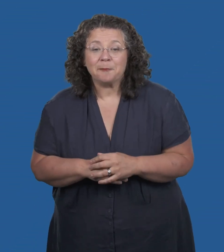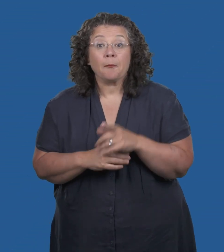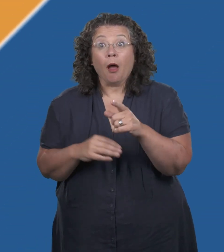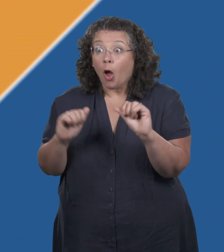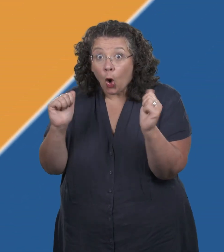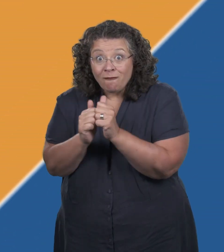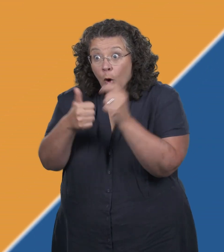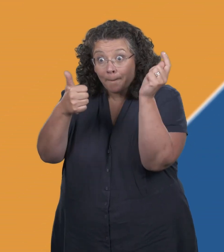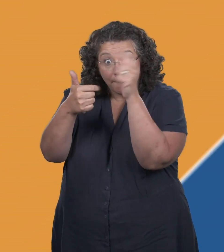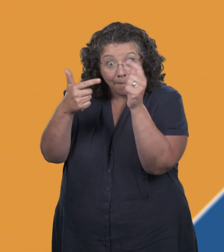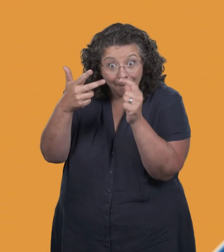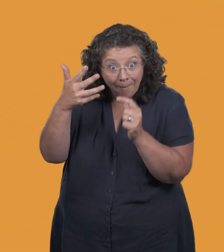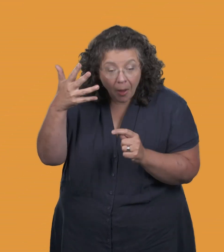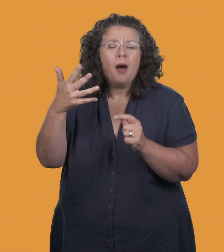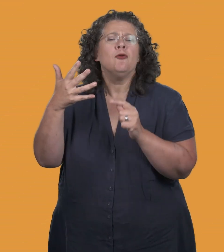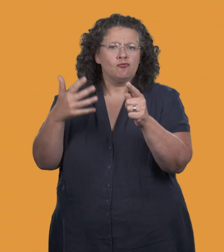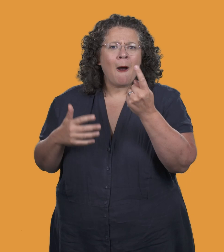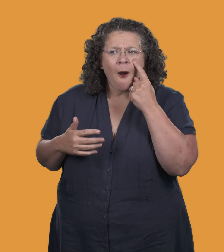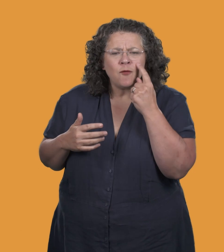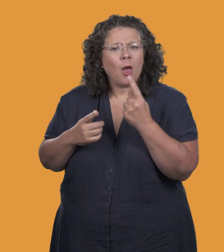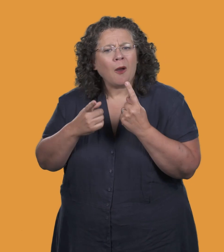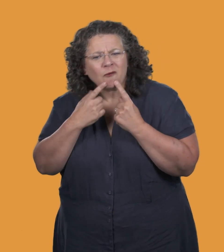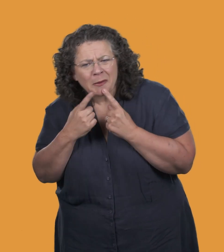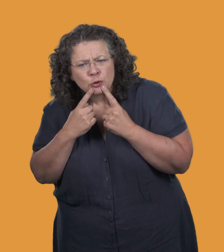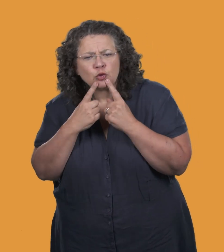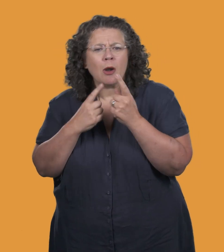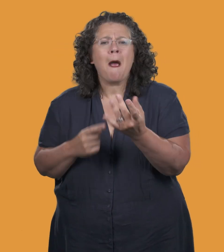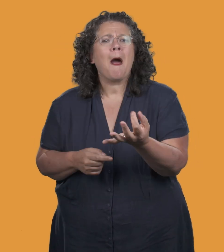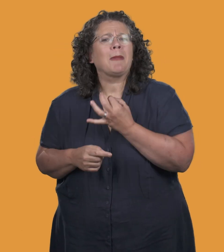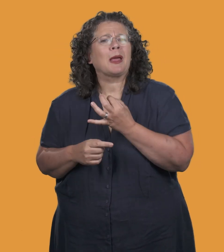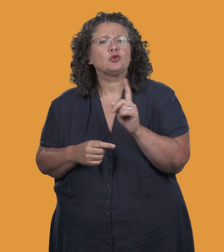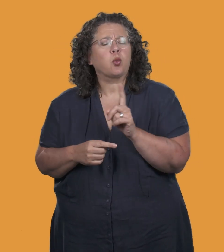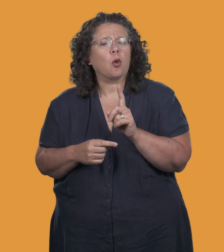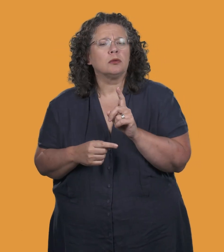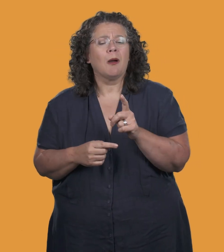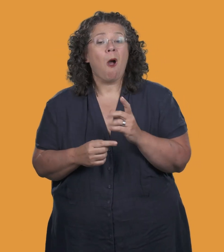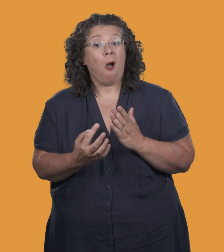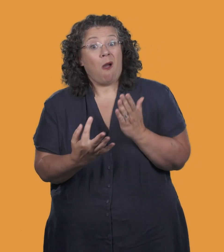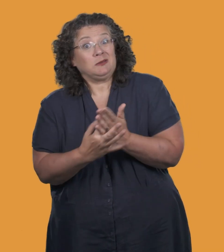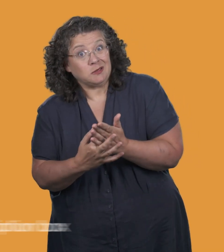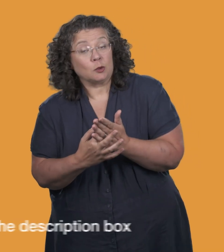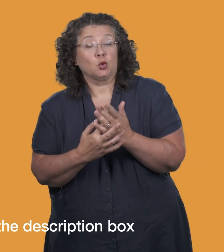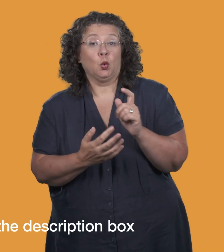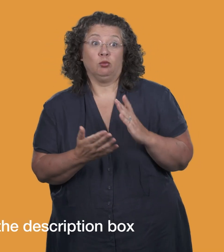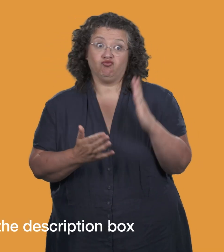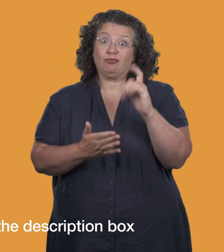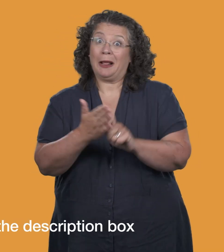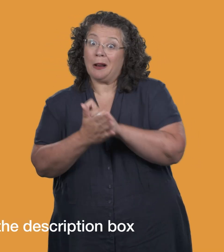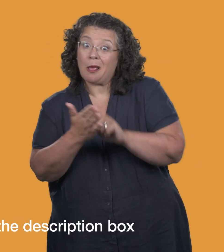Once you have confirmed your eligibility and intend to stand, you should look at the information and